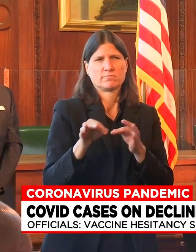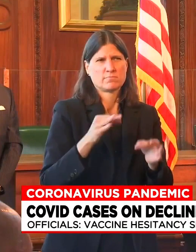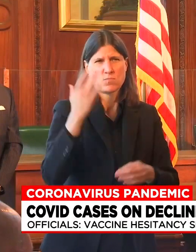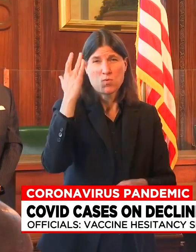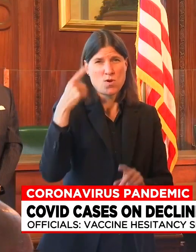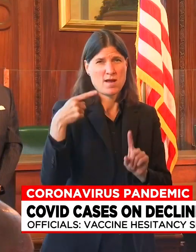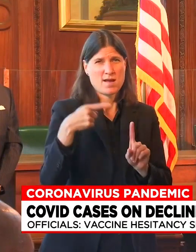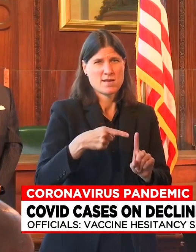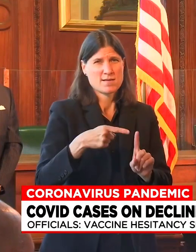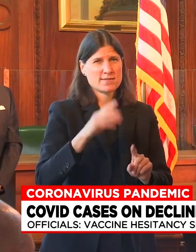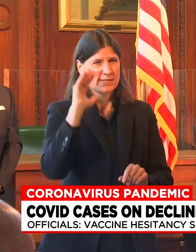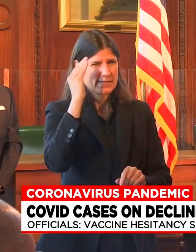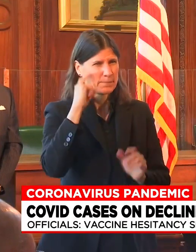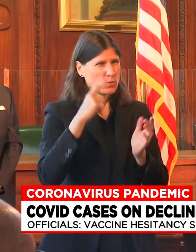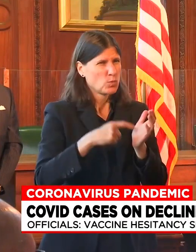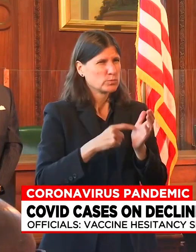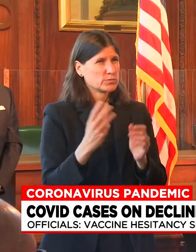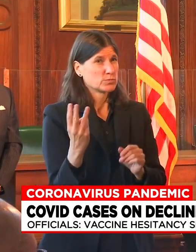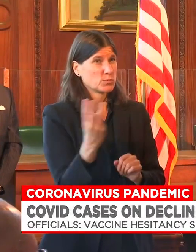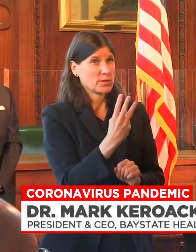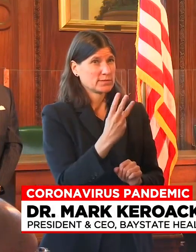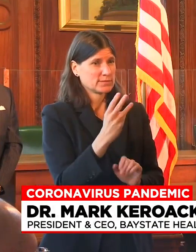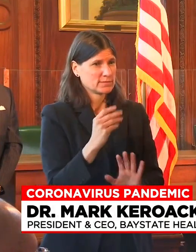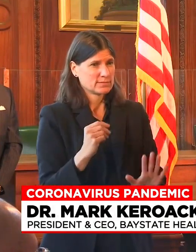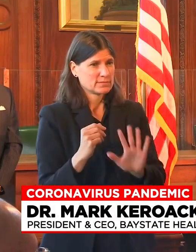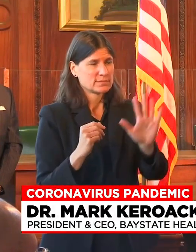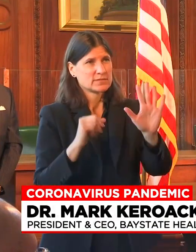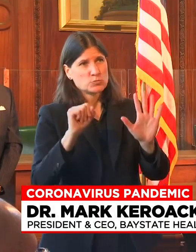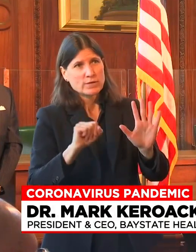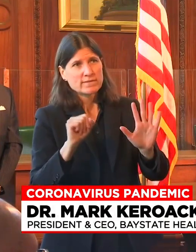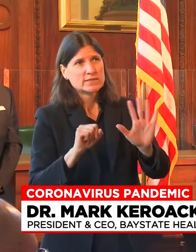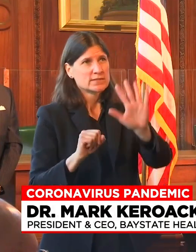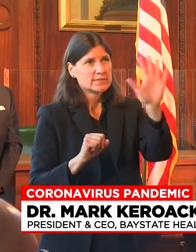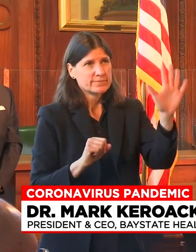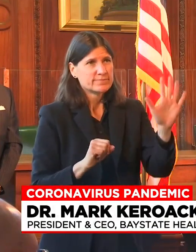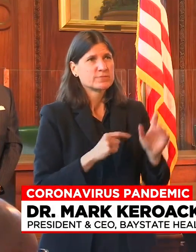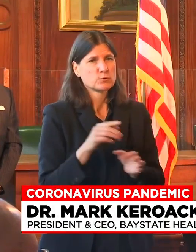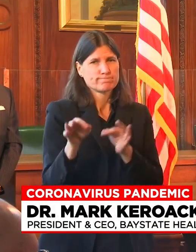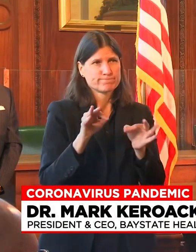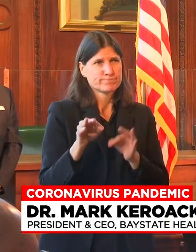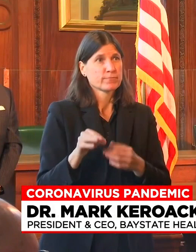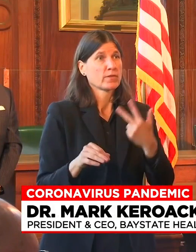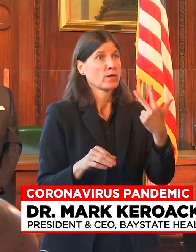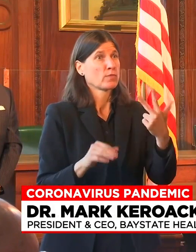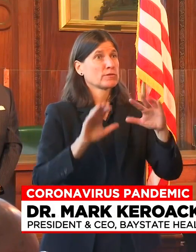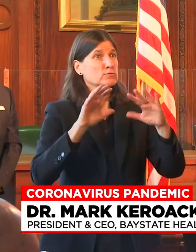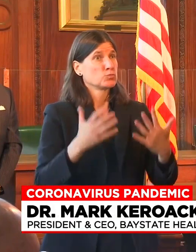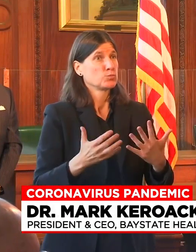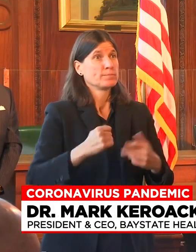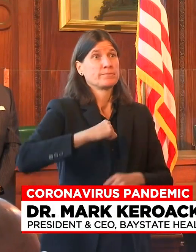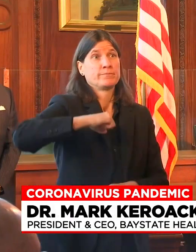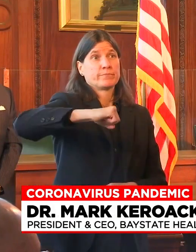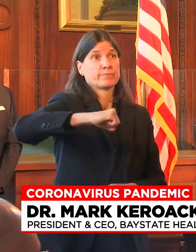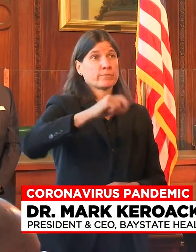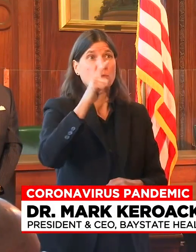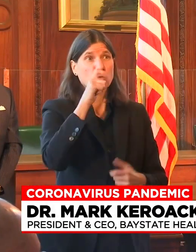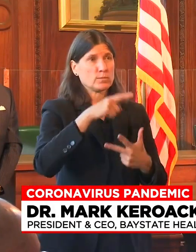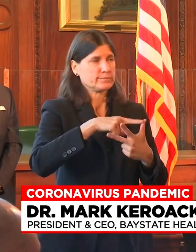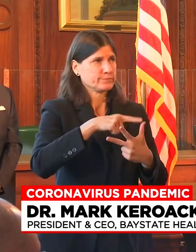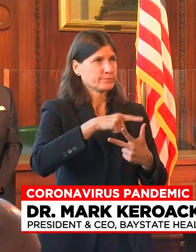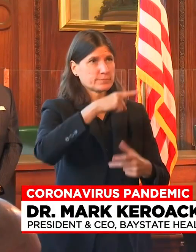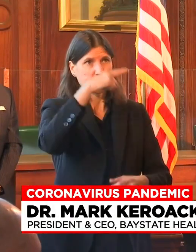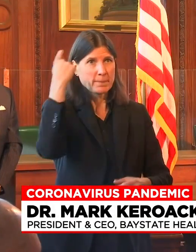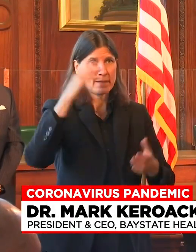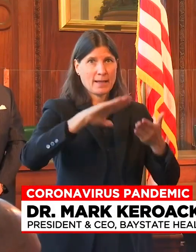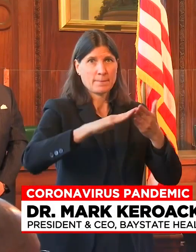know vaccine hesitancy is higher in three groups, African Americans, Latinx communities, as well